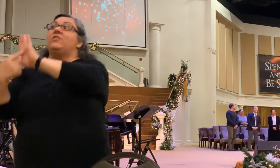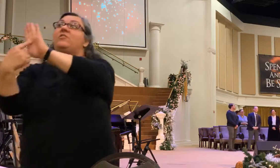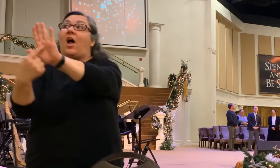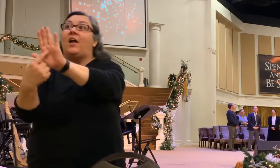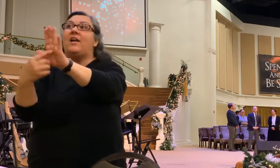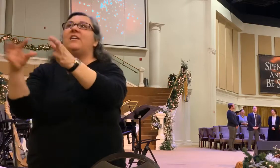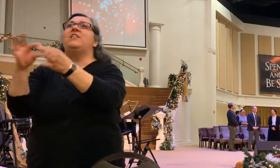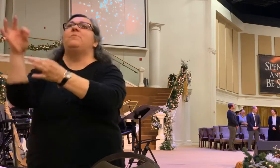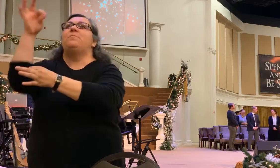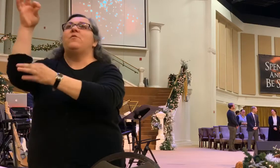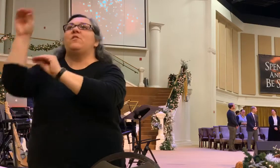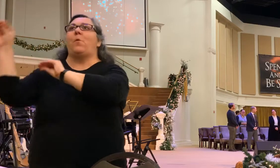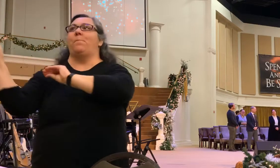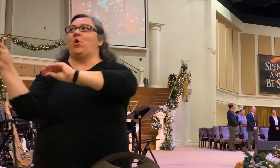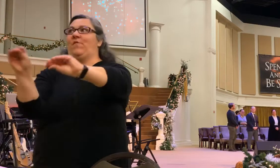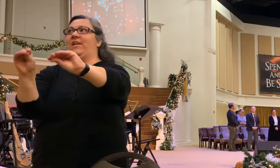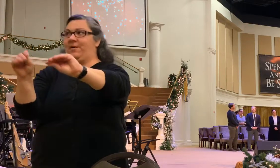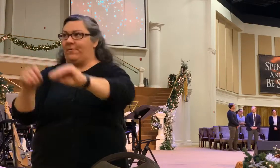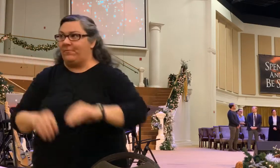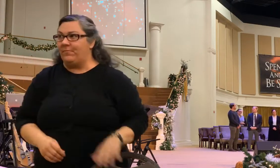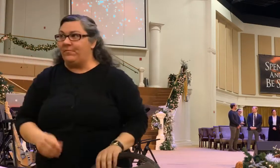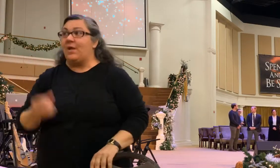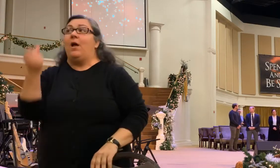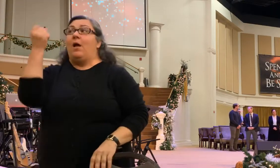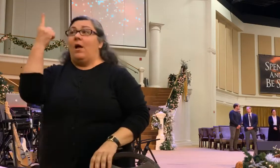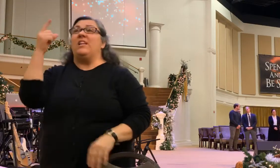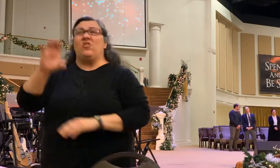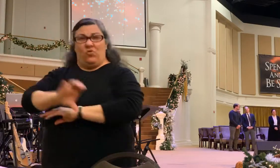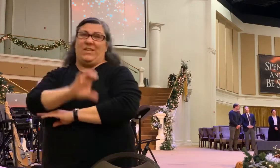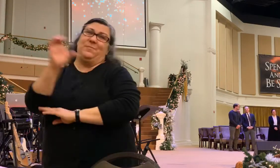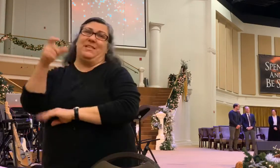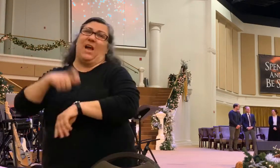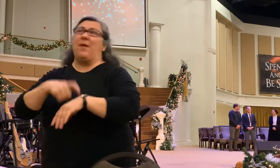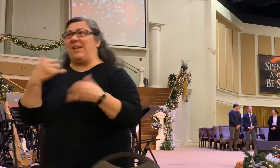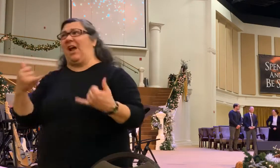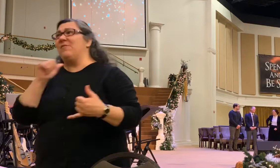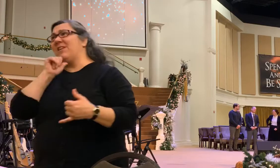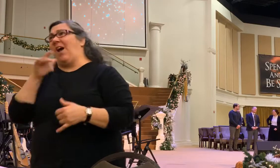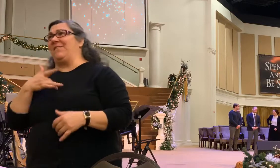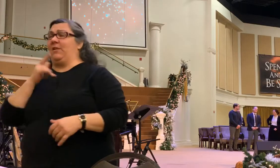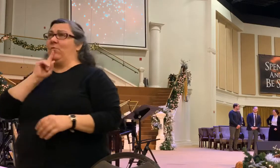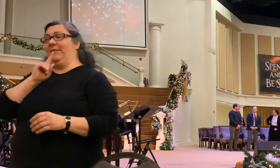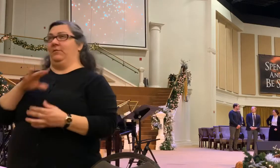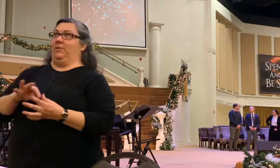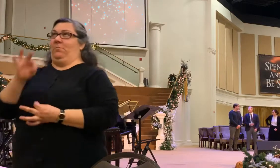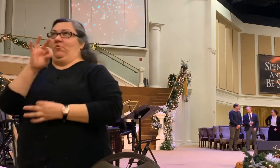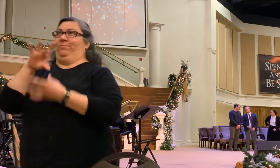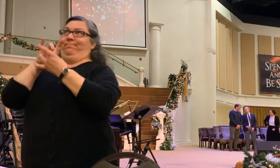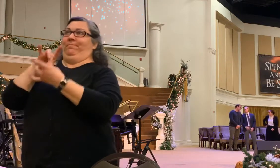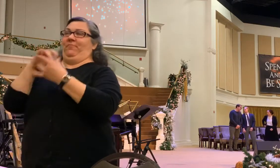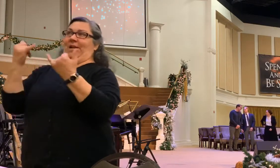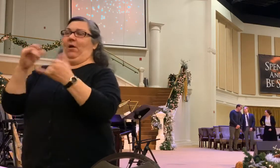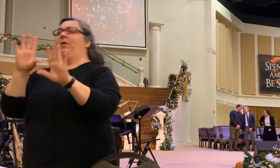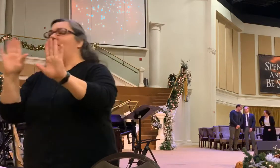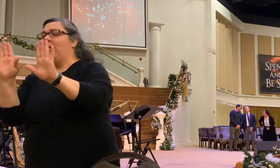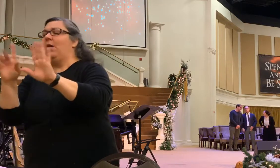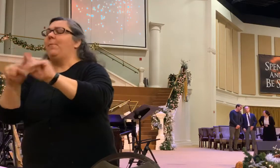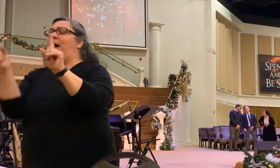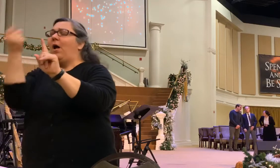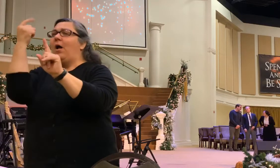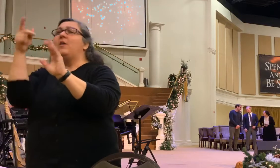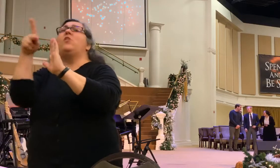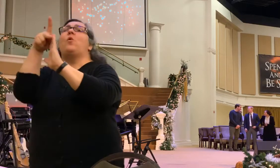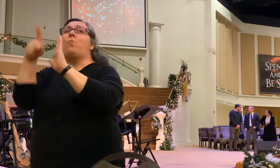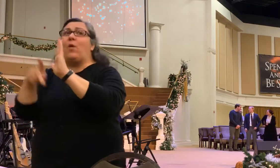I know it's a little Christmas time and we're not really in a deep, real spiritual mood right now. But I want you to know something. There's a principle in the Word of